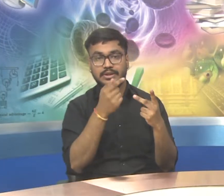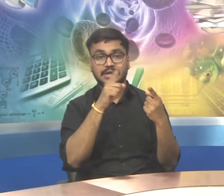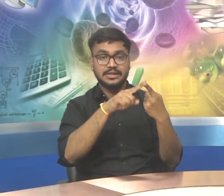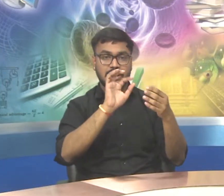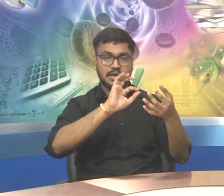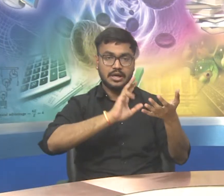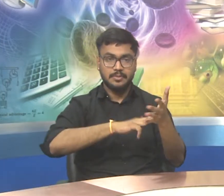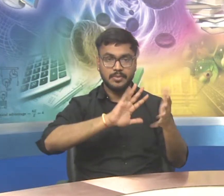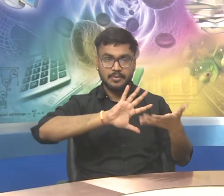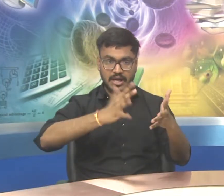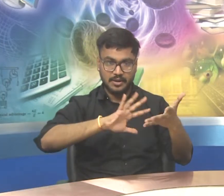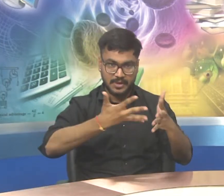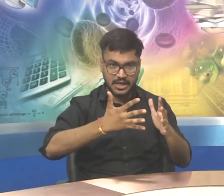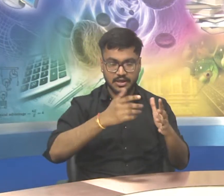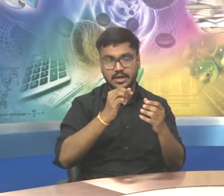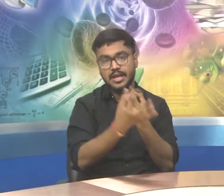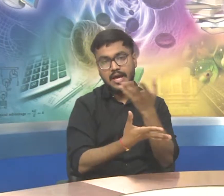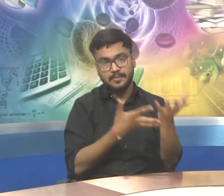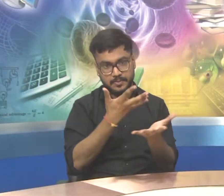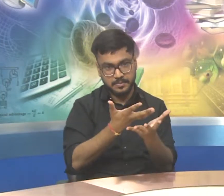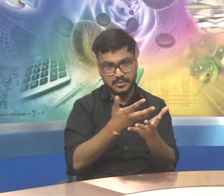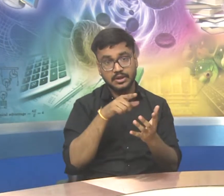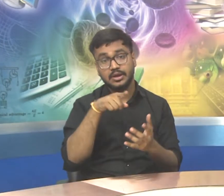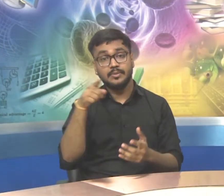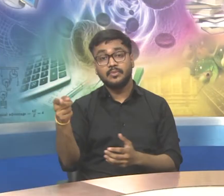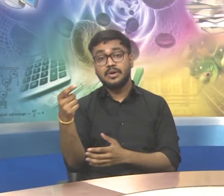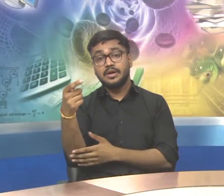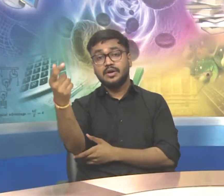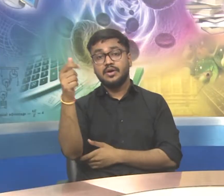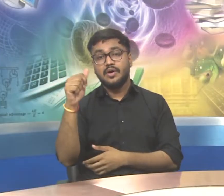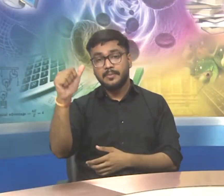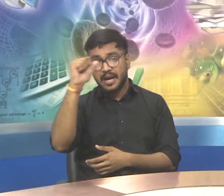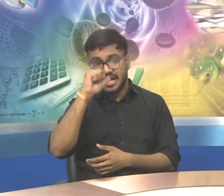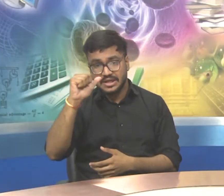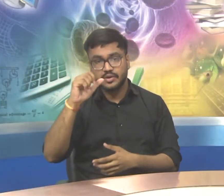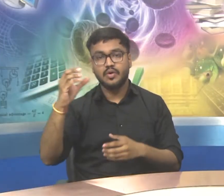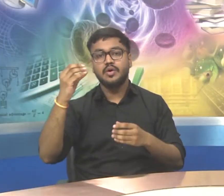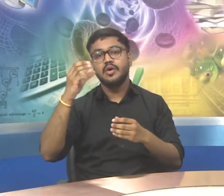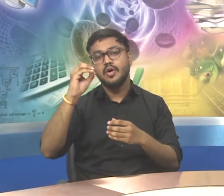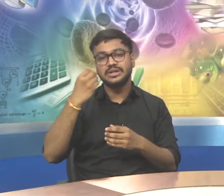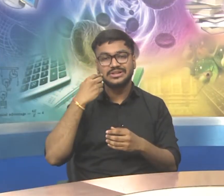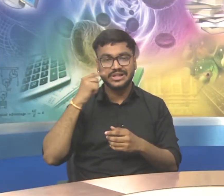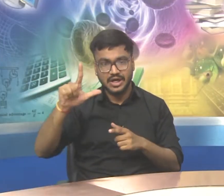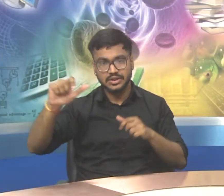Instead, use safe heating method, which is electric heater